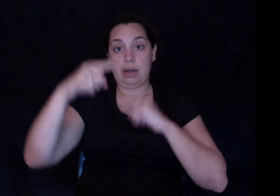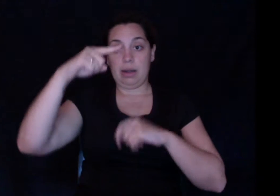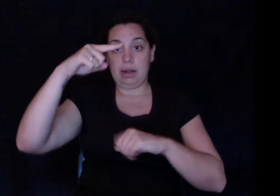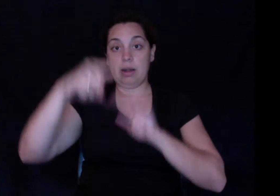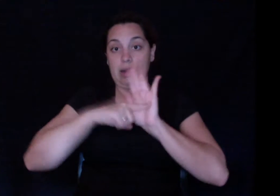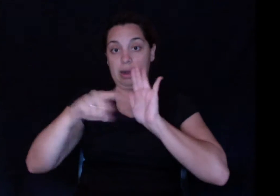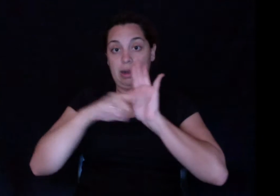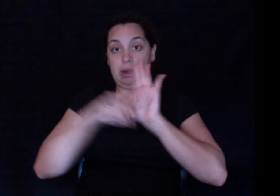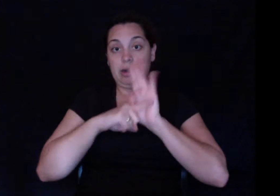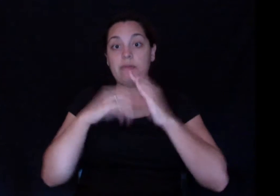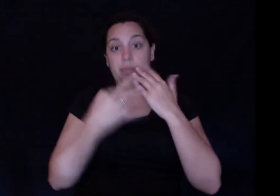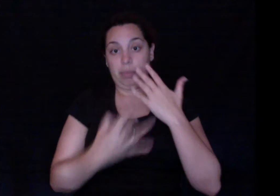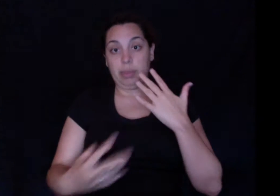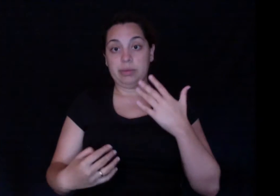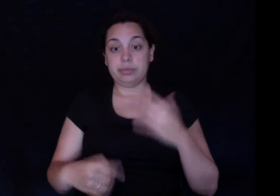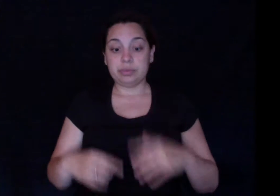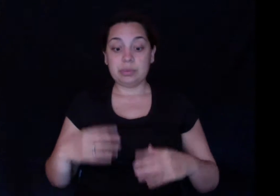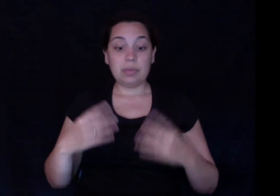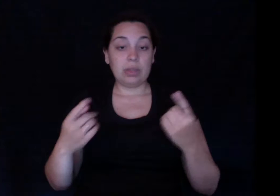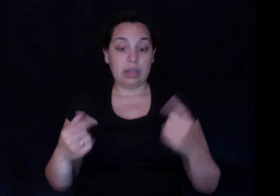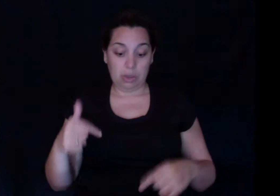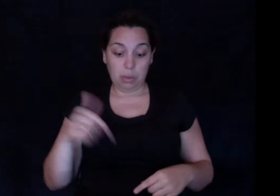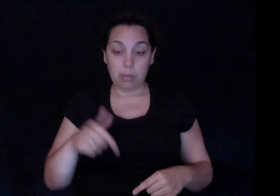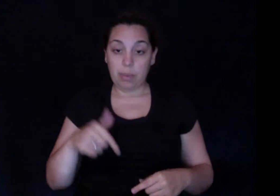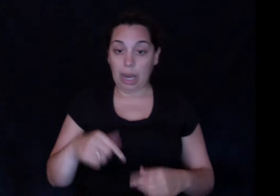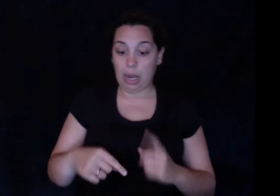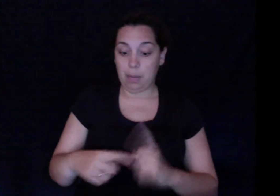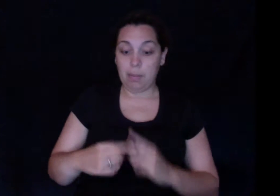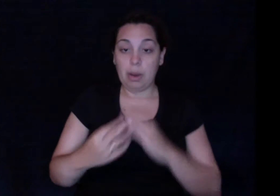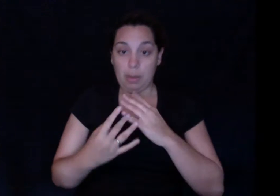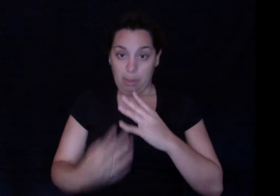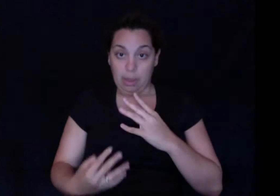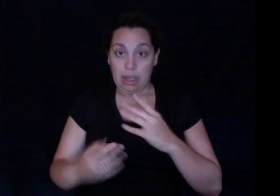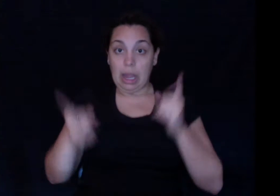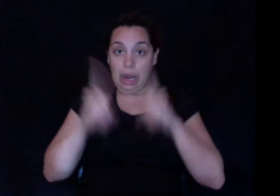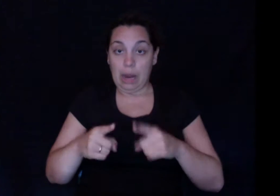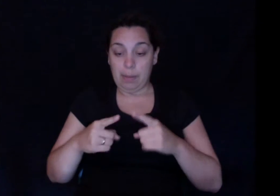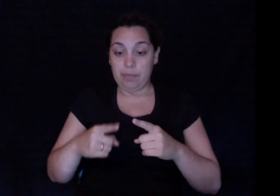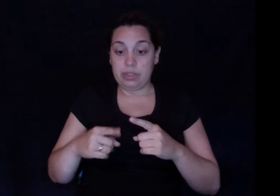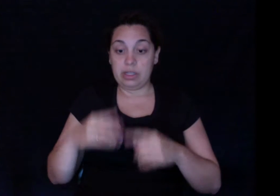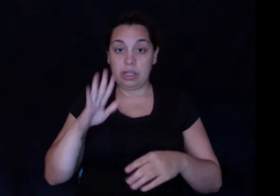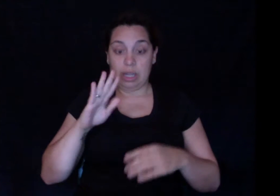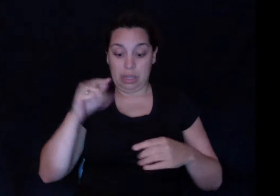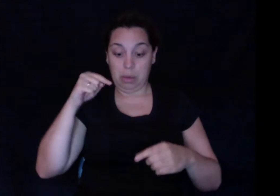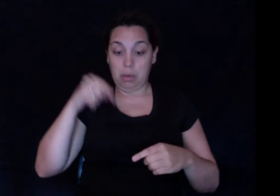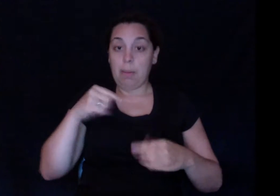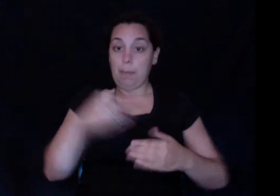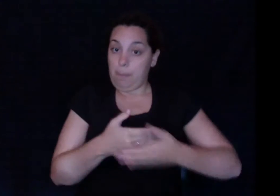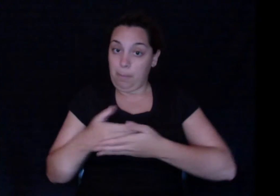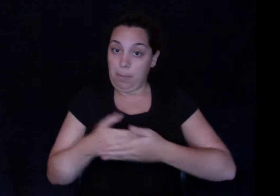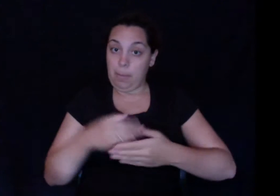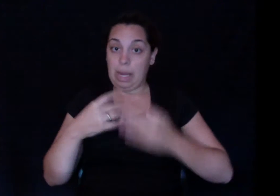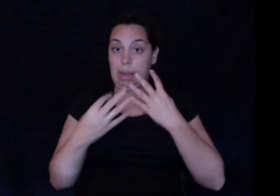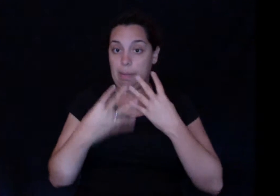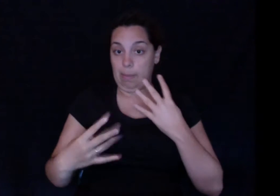it could be B negative or A negative, etc. And if she happens to have a baby in utero,